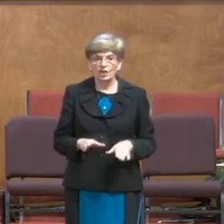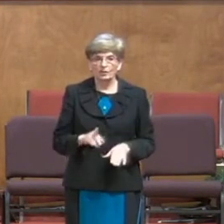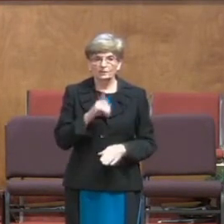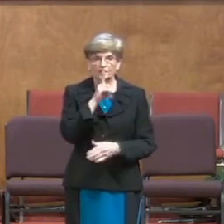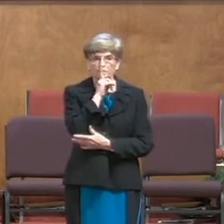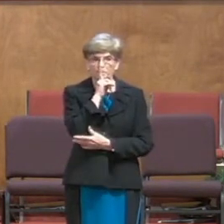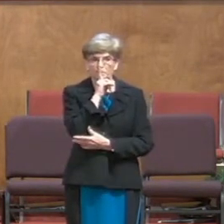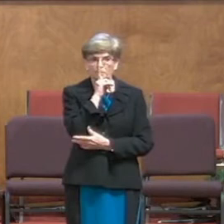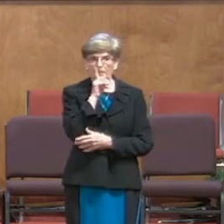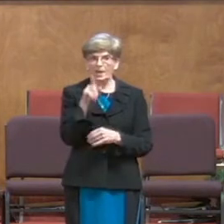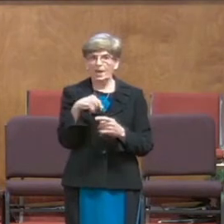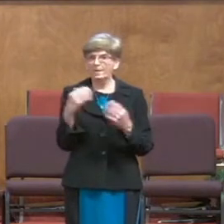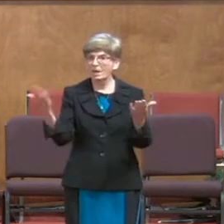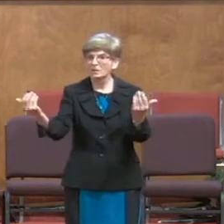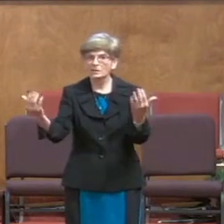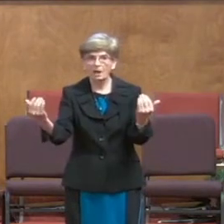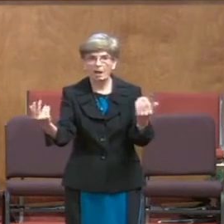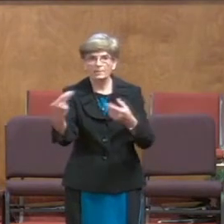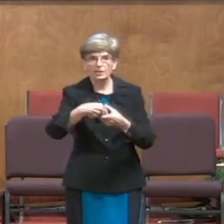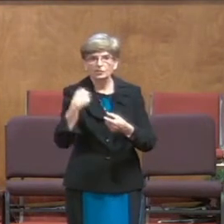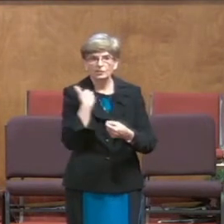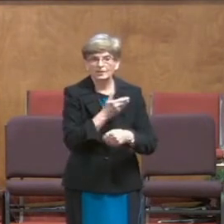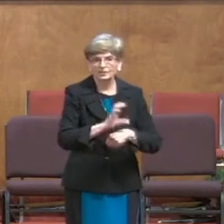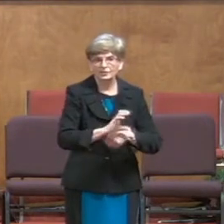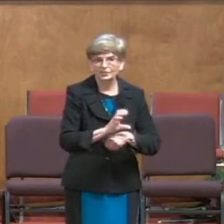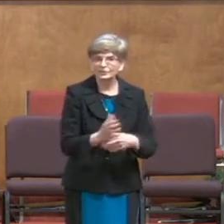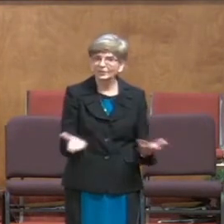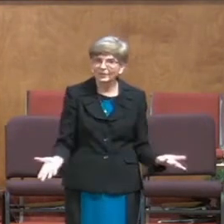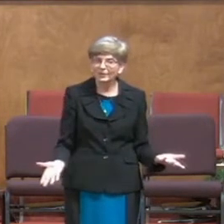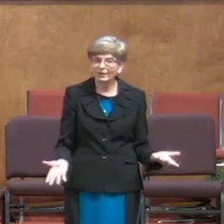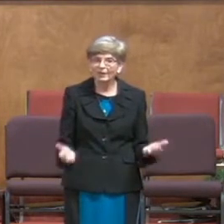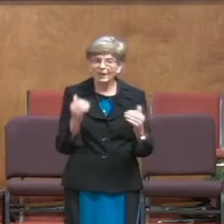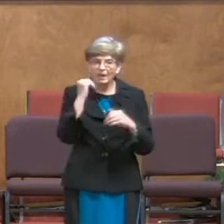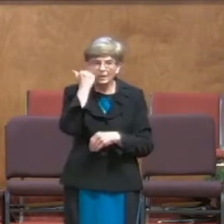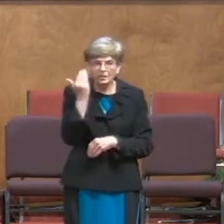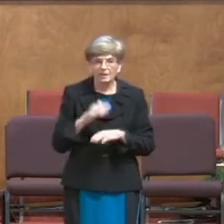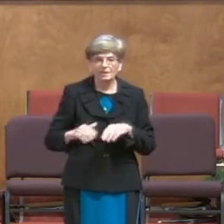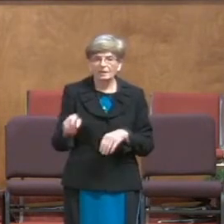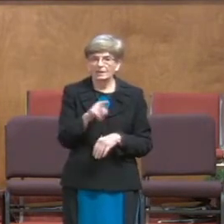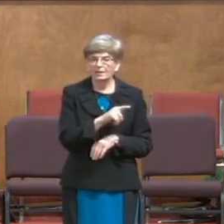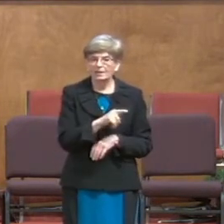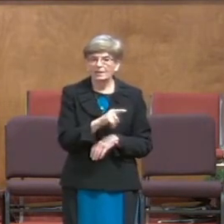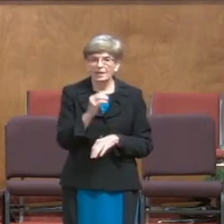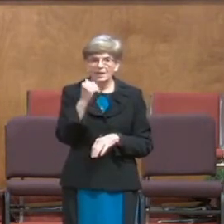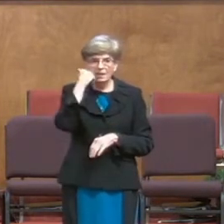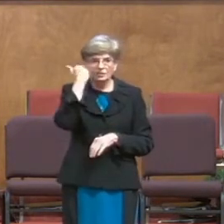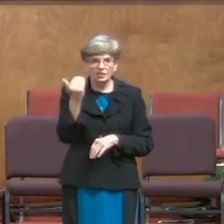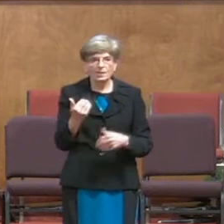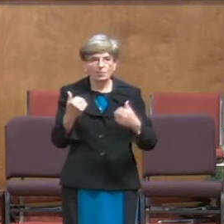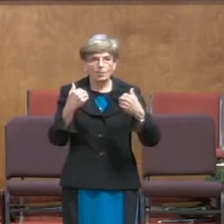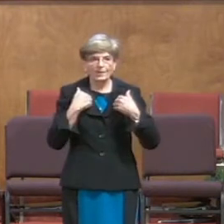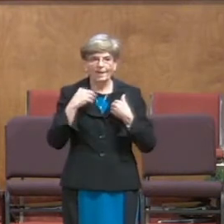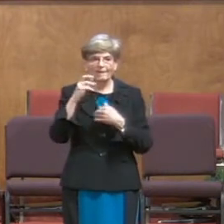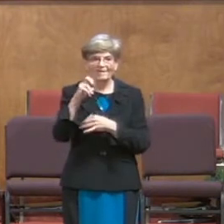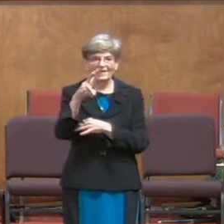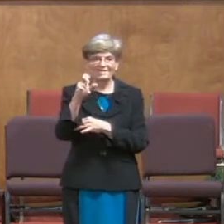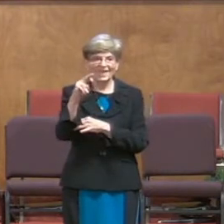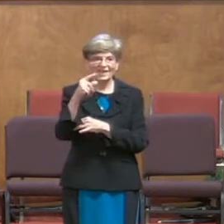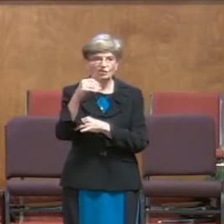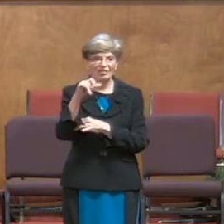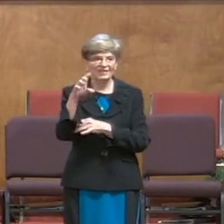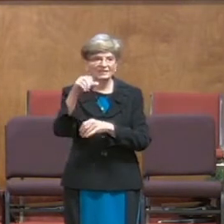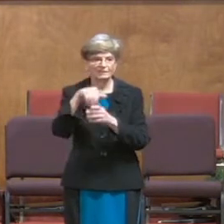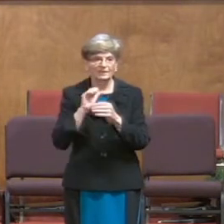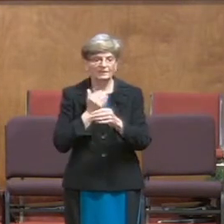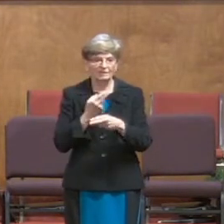anymore. And what a shame. What a shame that we would have evangelism in our very name and we wouldn't